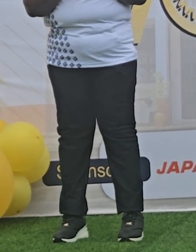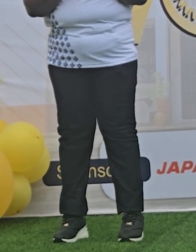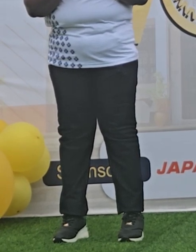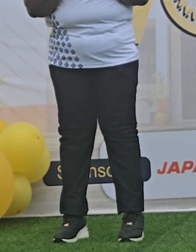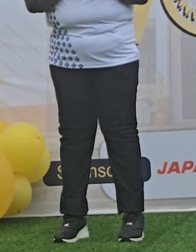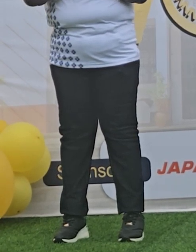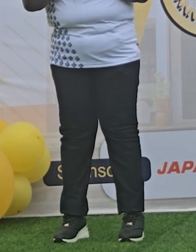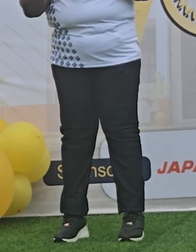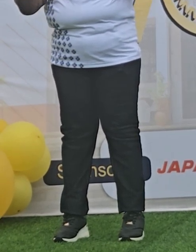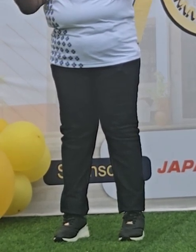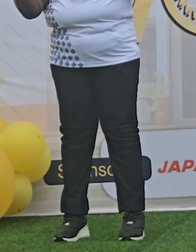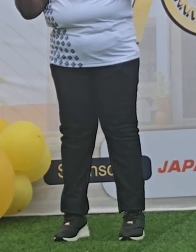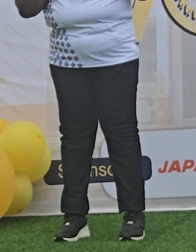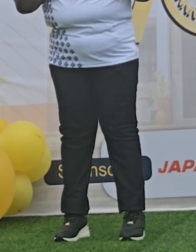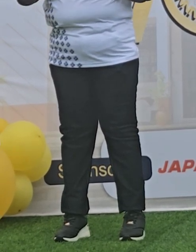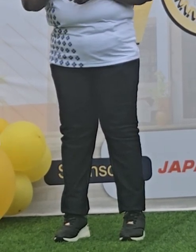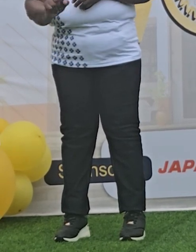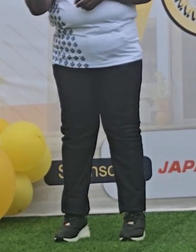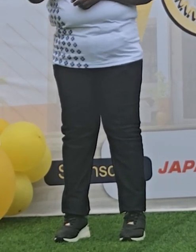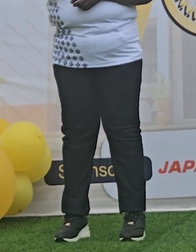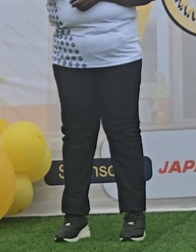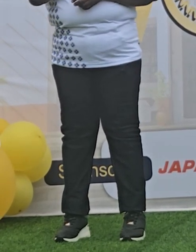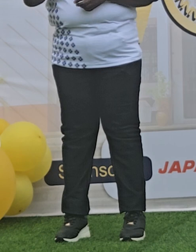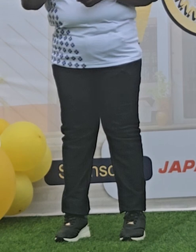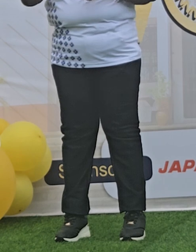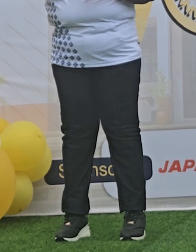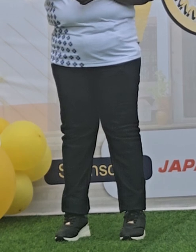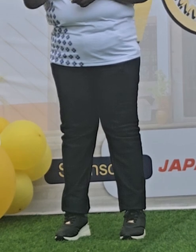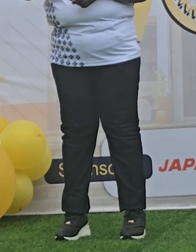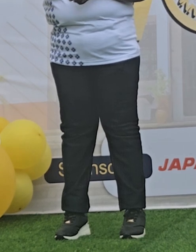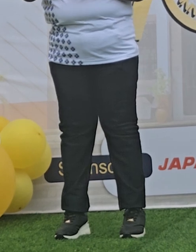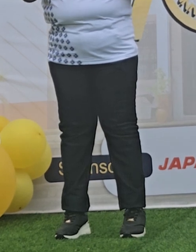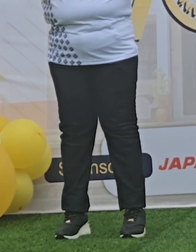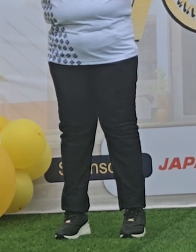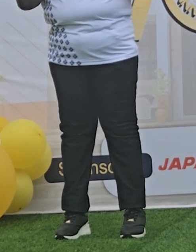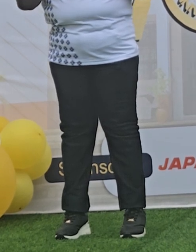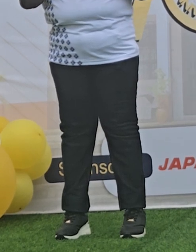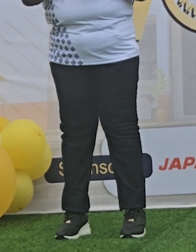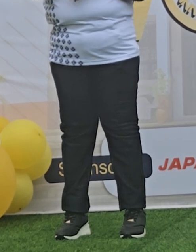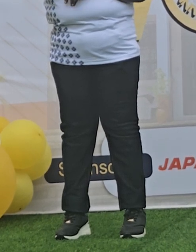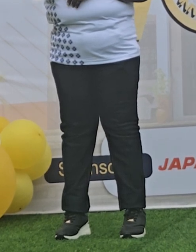whether South Africa had a professor of sociology or not. They did it.